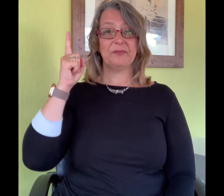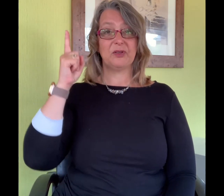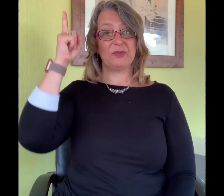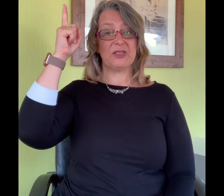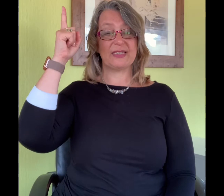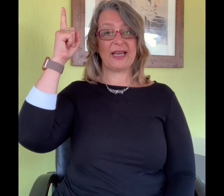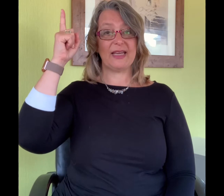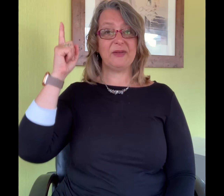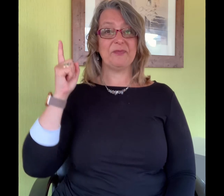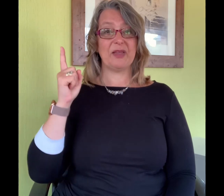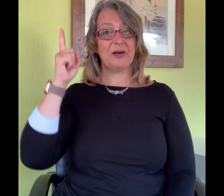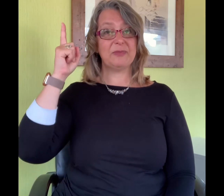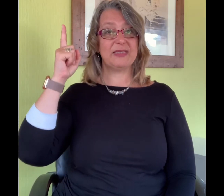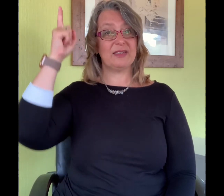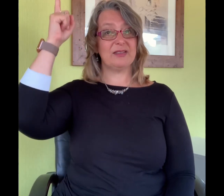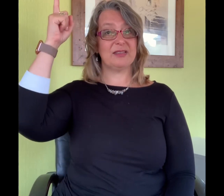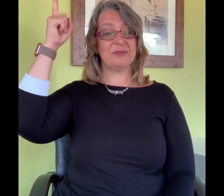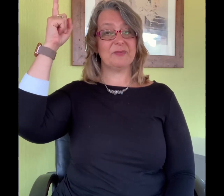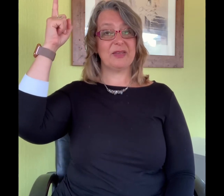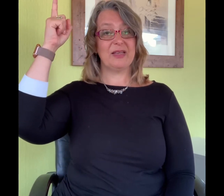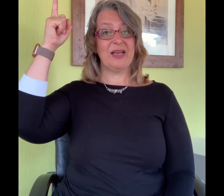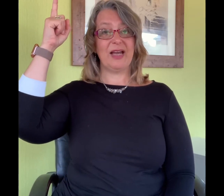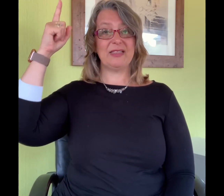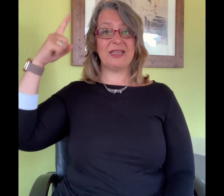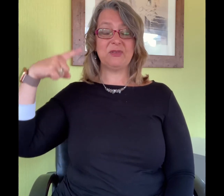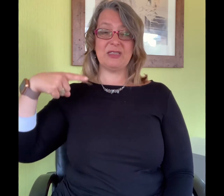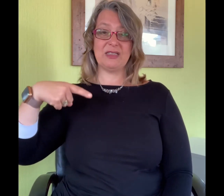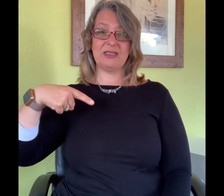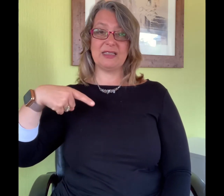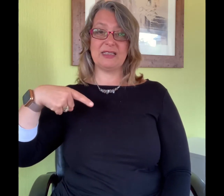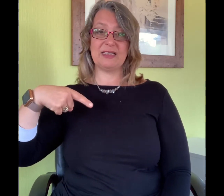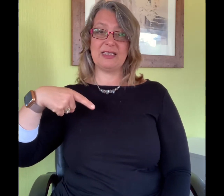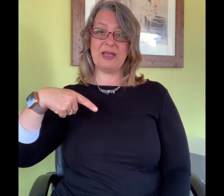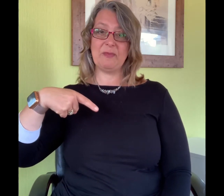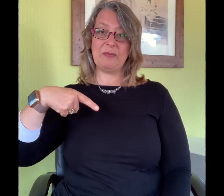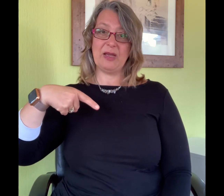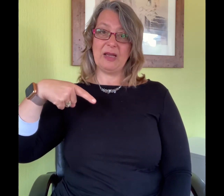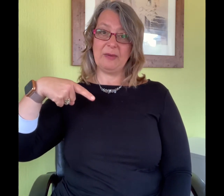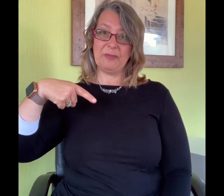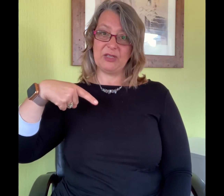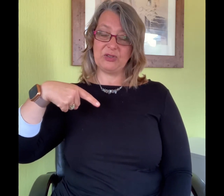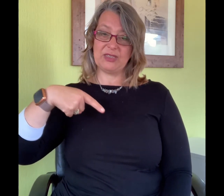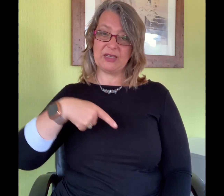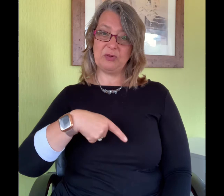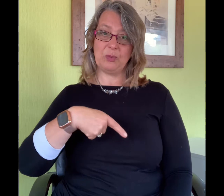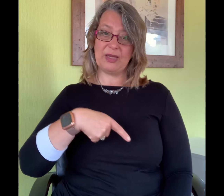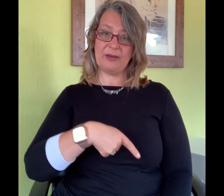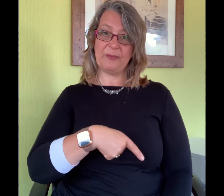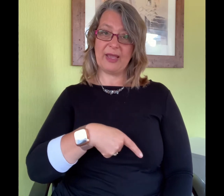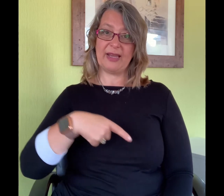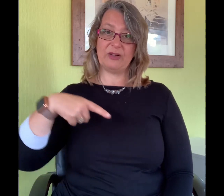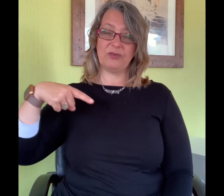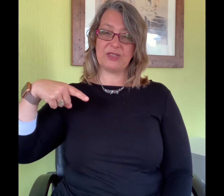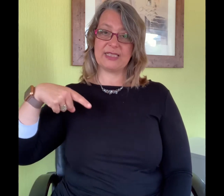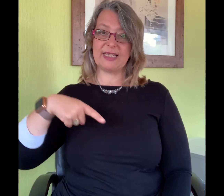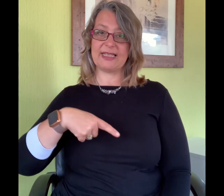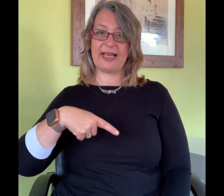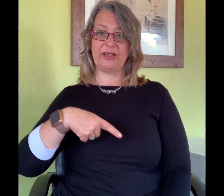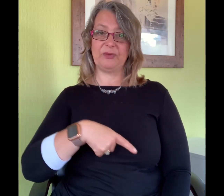to the sky, upstairs. And downstairs is the same, but you do it down the way and it off to a slight angle.